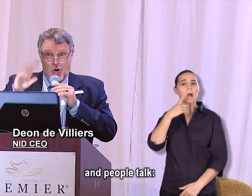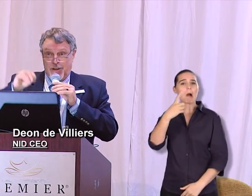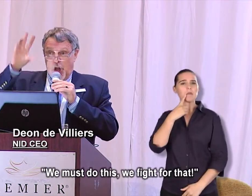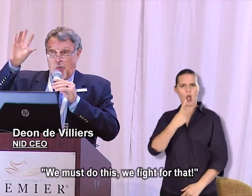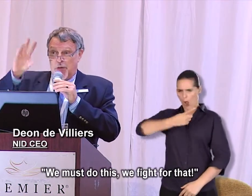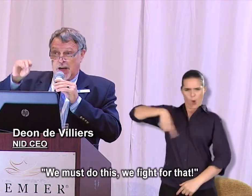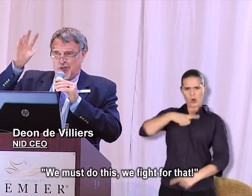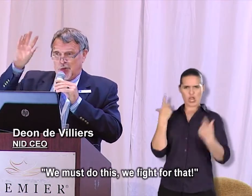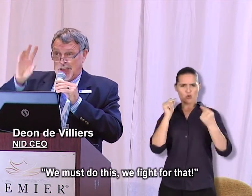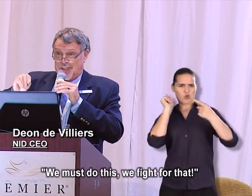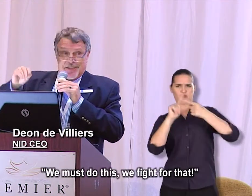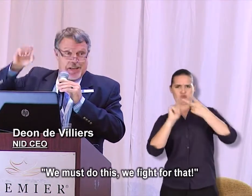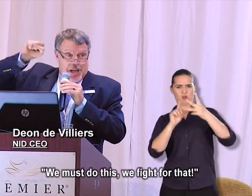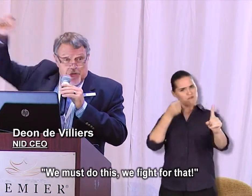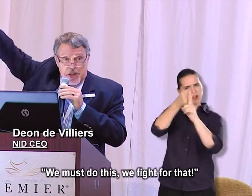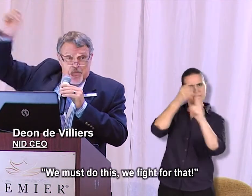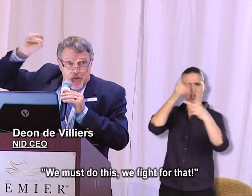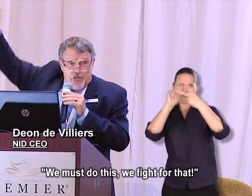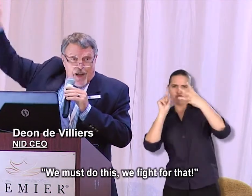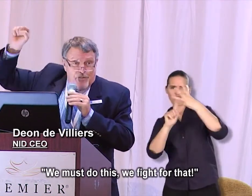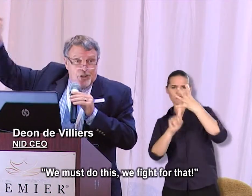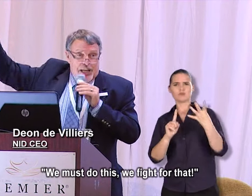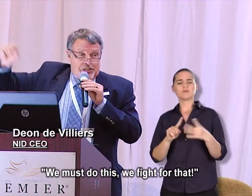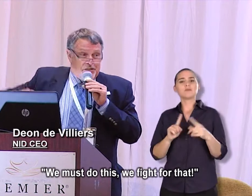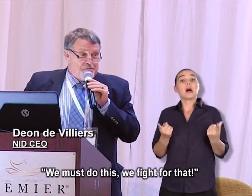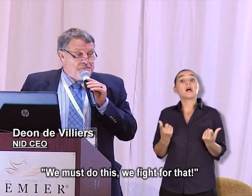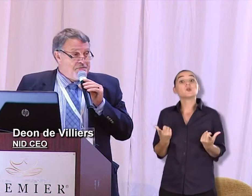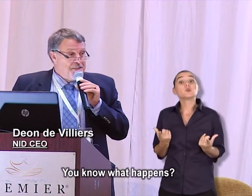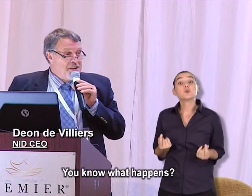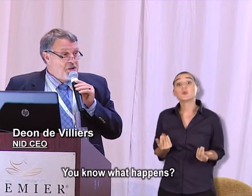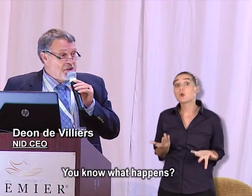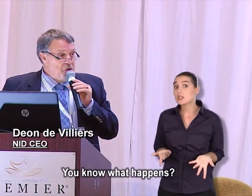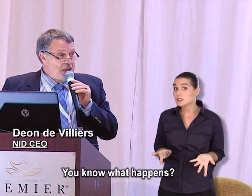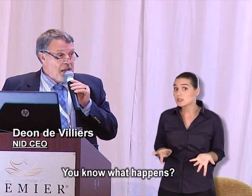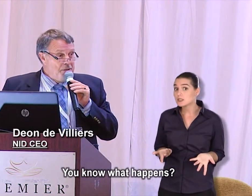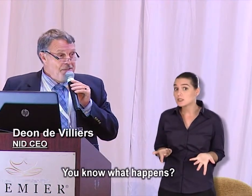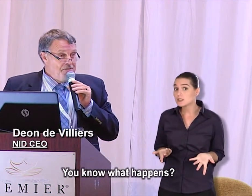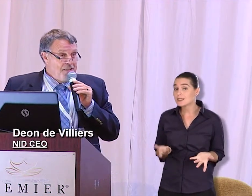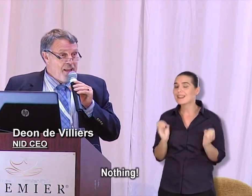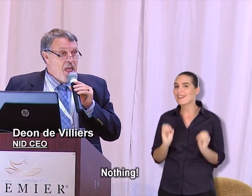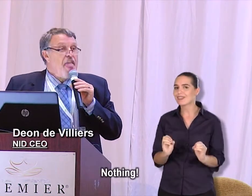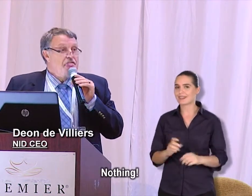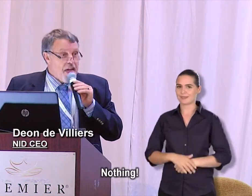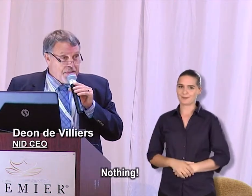talk. We must do this. We fight for this. You know what happened?